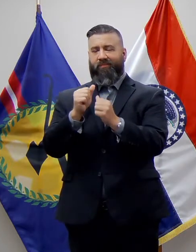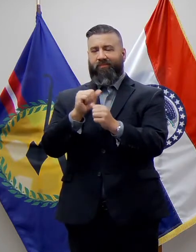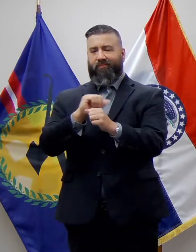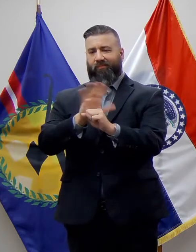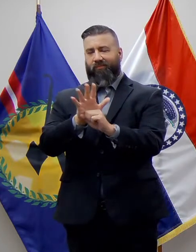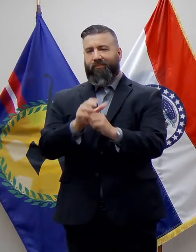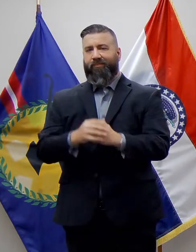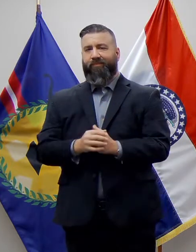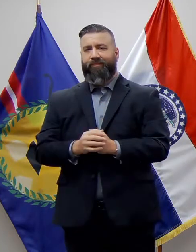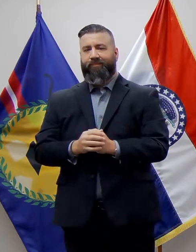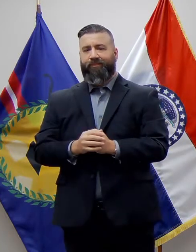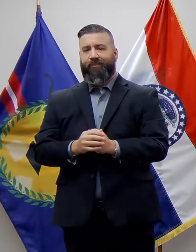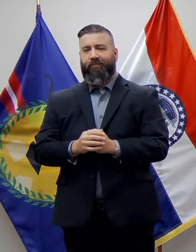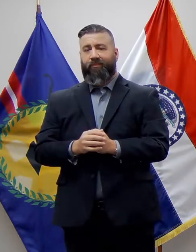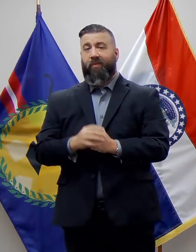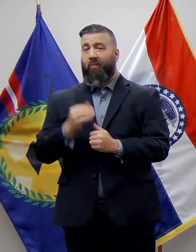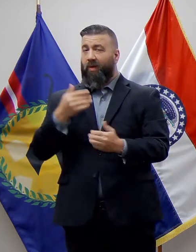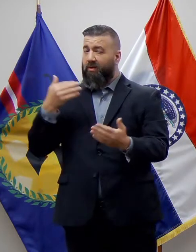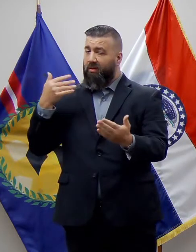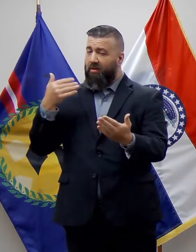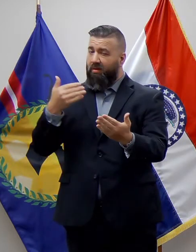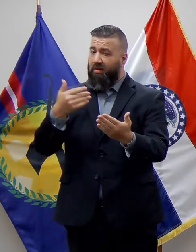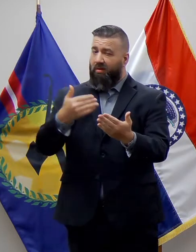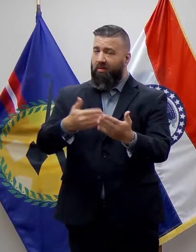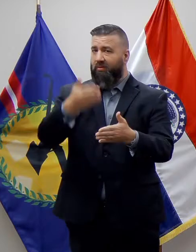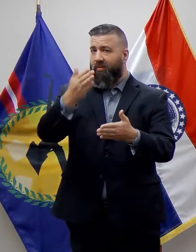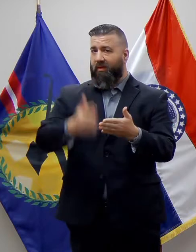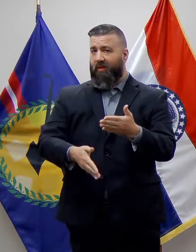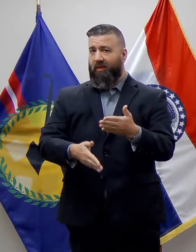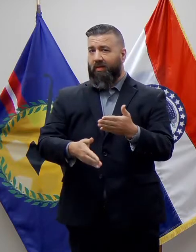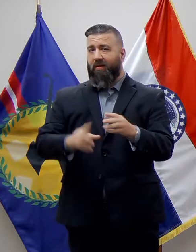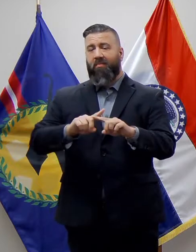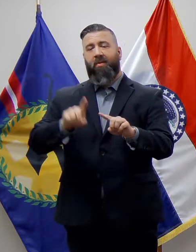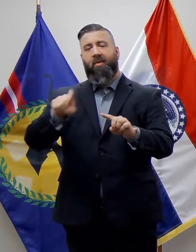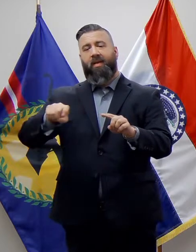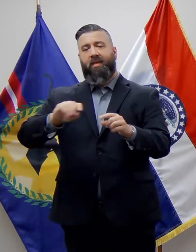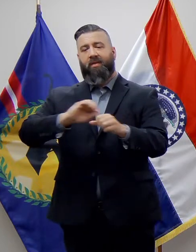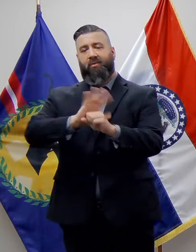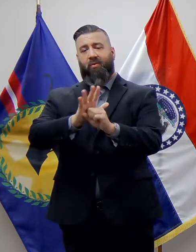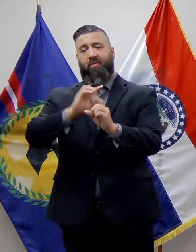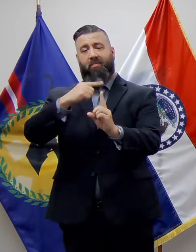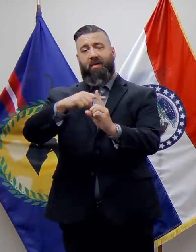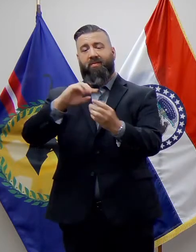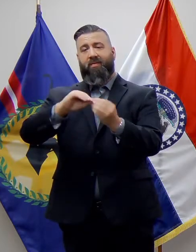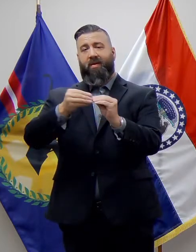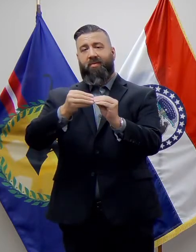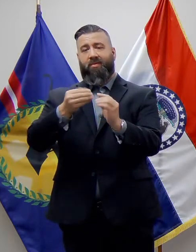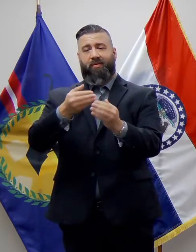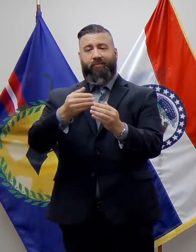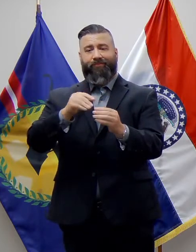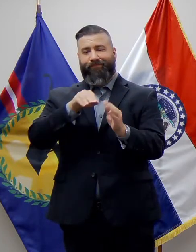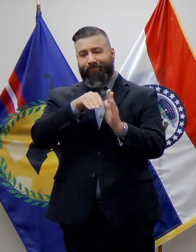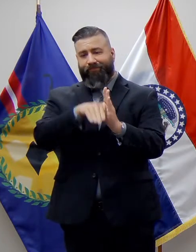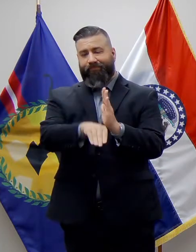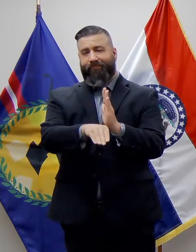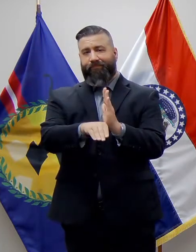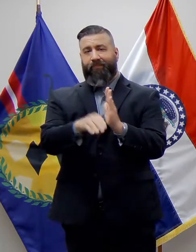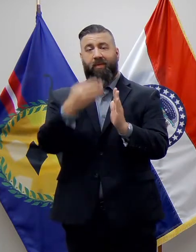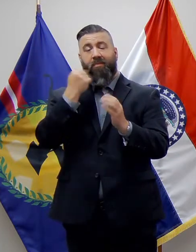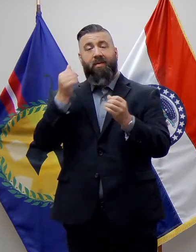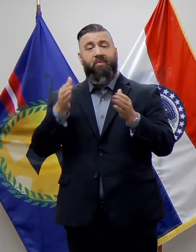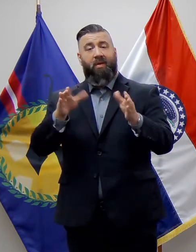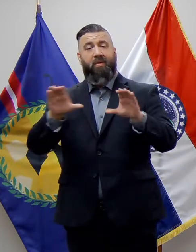We are close to the end of this. We need to keep the case numbers beat back, and the best way to do that, to keep our kids in in-person